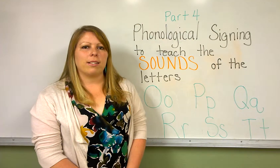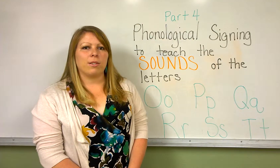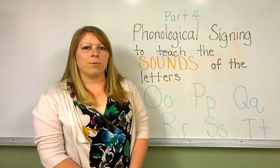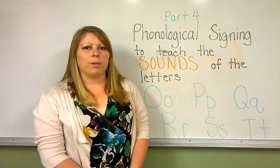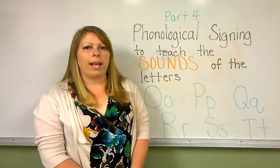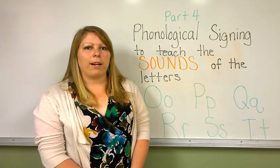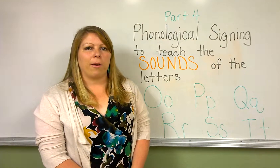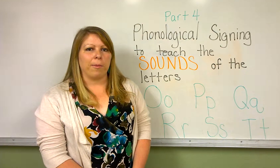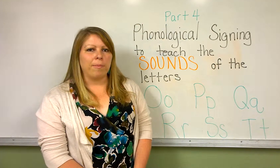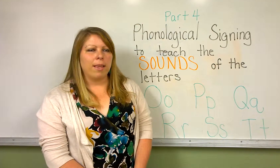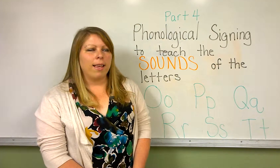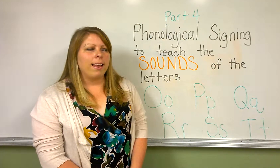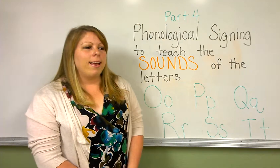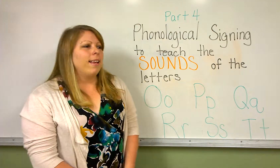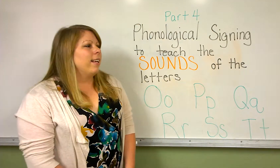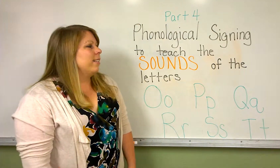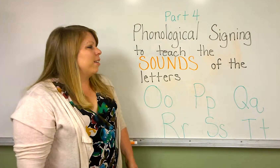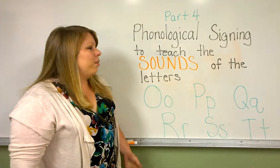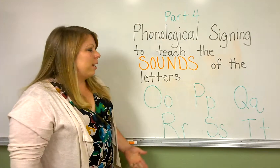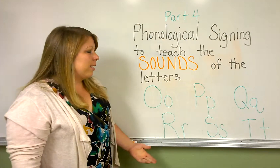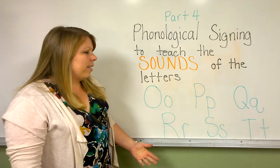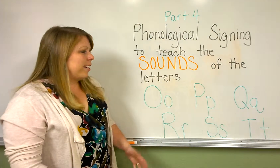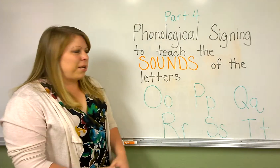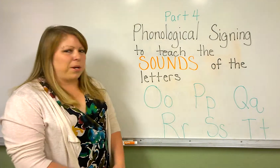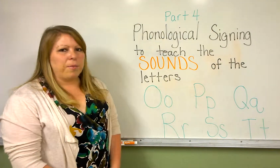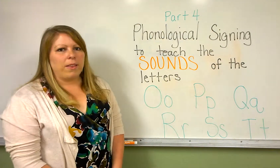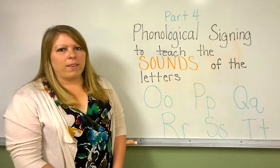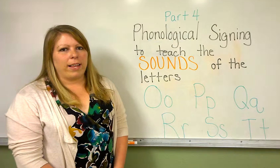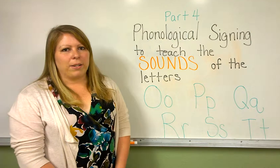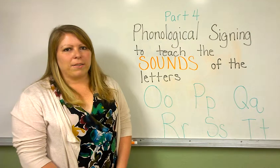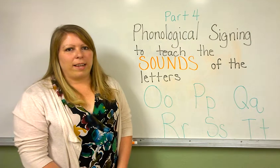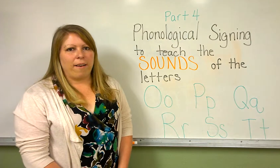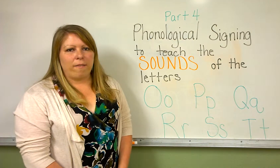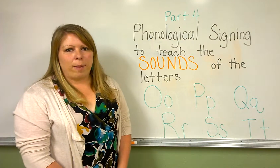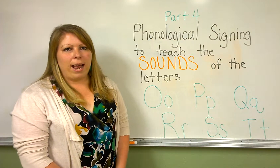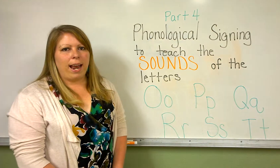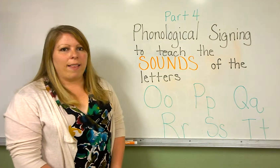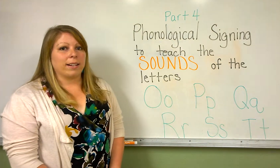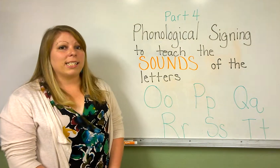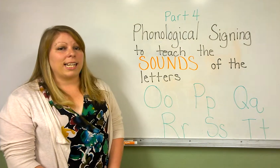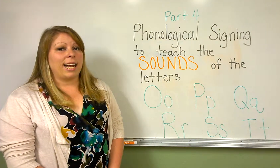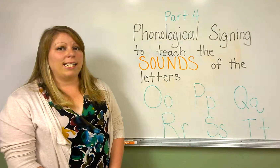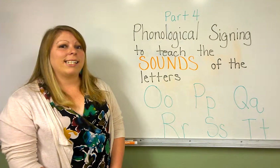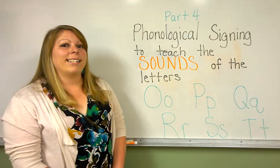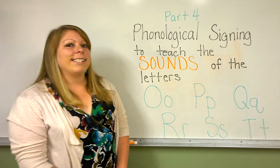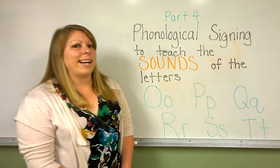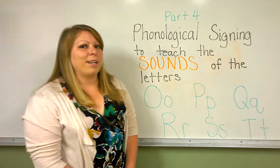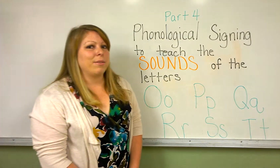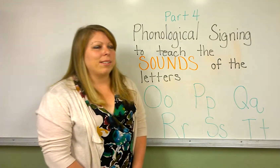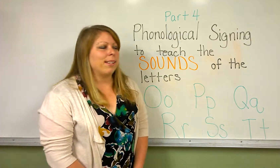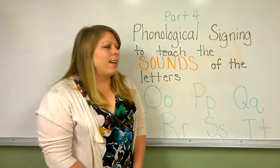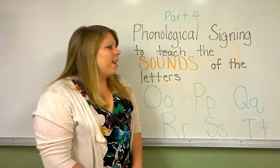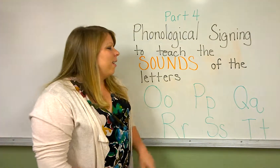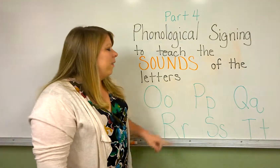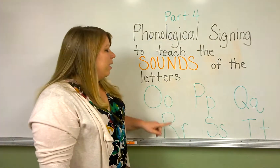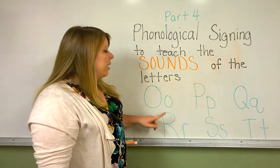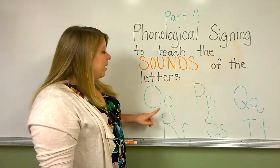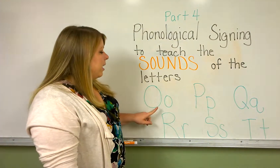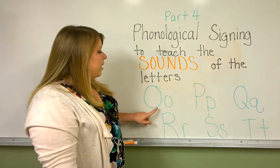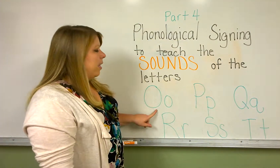this tool at home. So let's continue with the letters of the alphabet and their signs and sounds. This is the